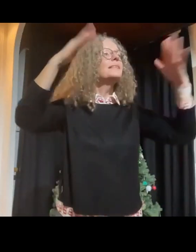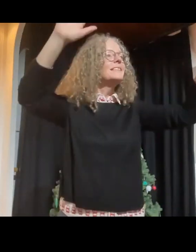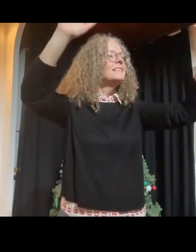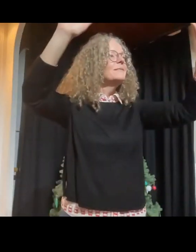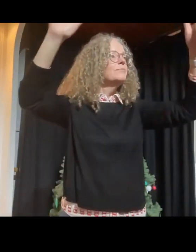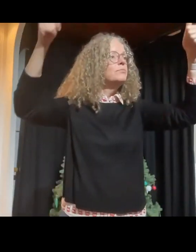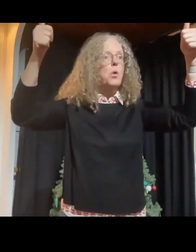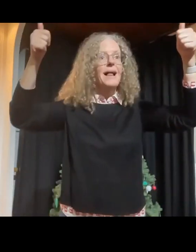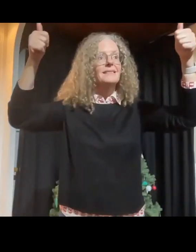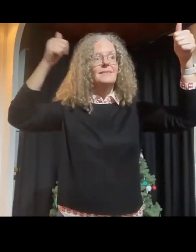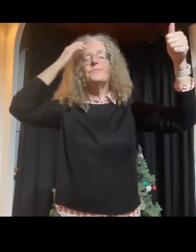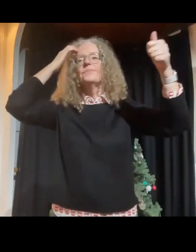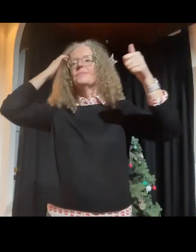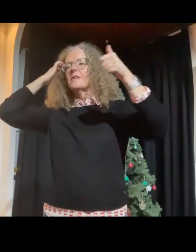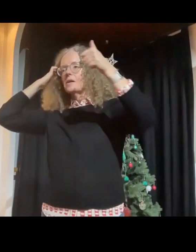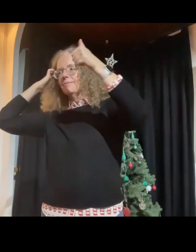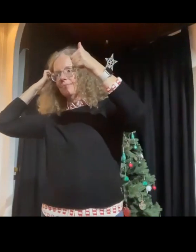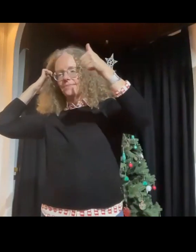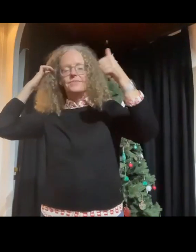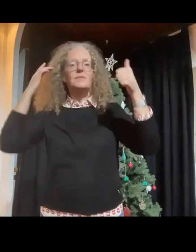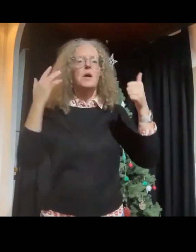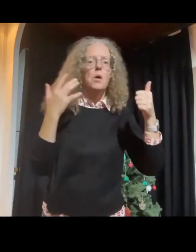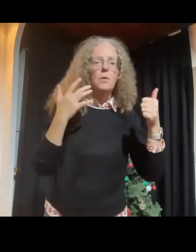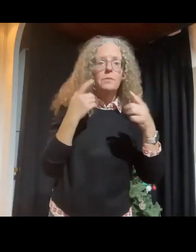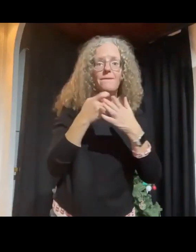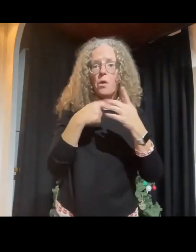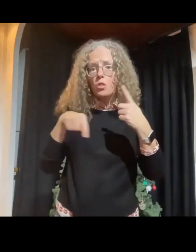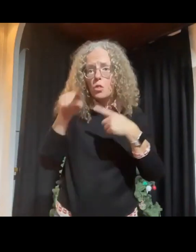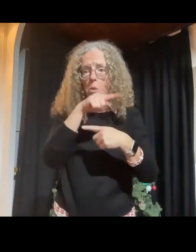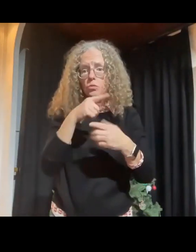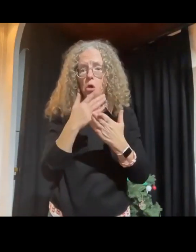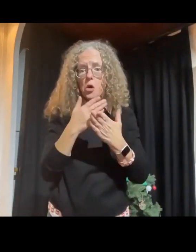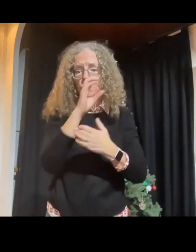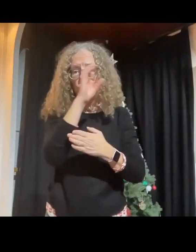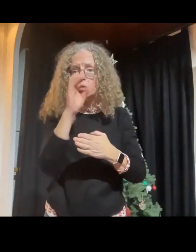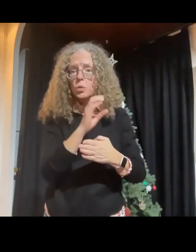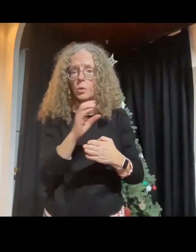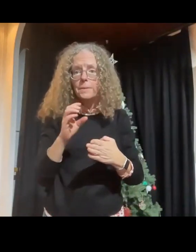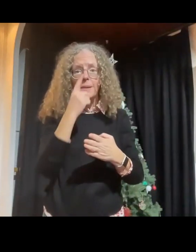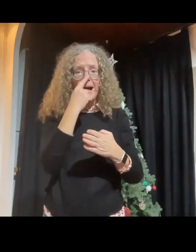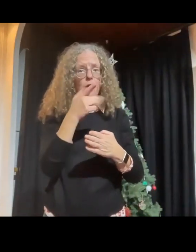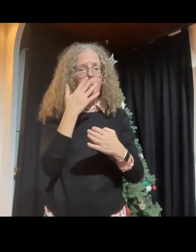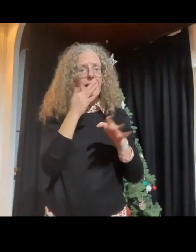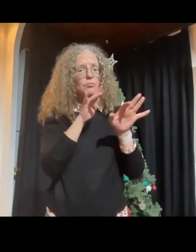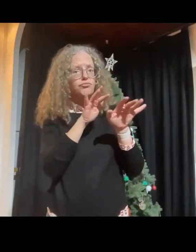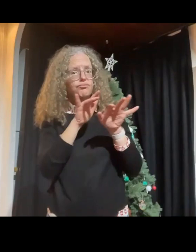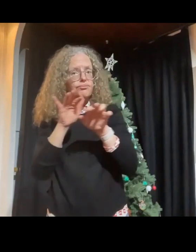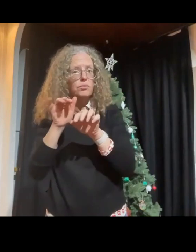Hello. Can I have everyone's attention, please? Certainly everyone who's in the room, anyway. For those of you who are on